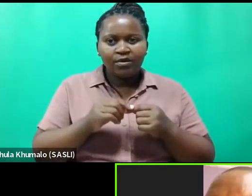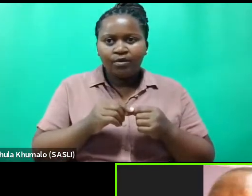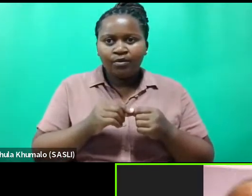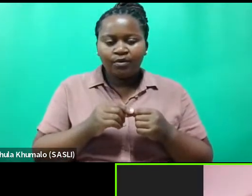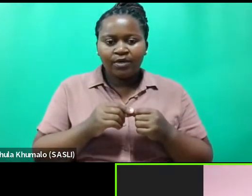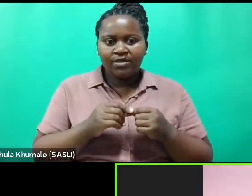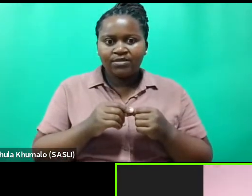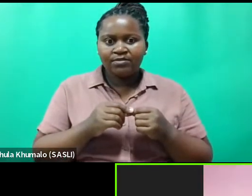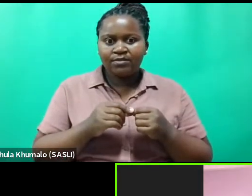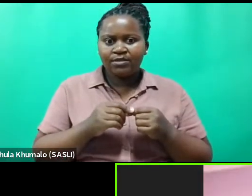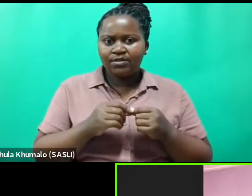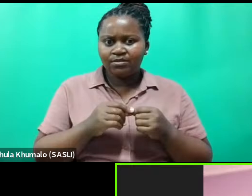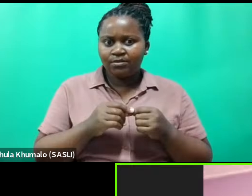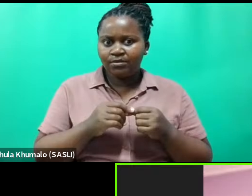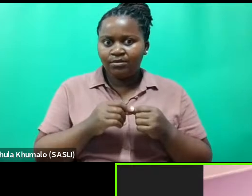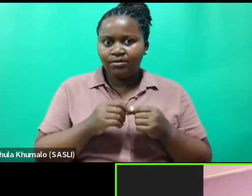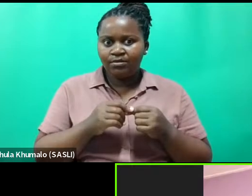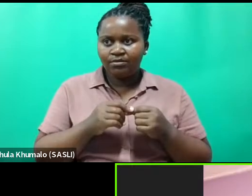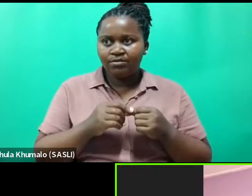that?